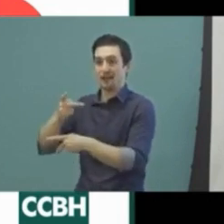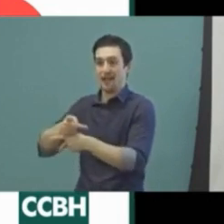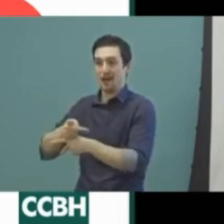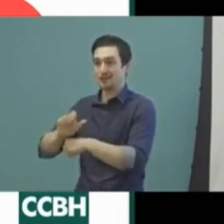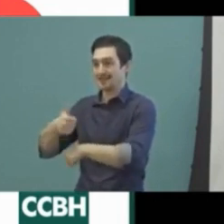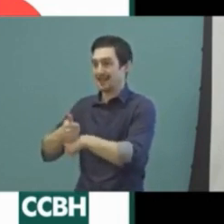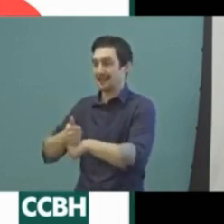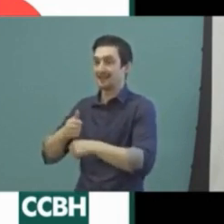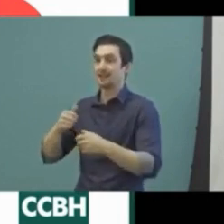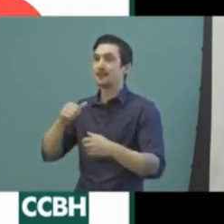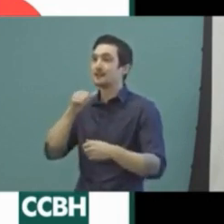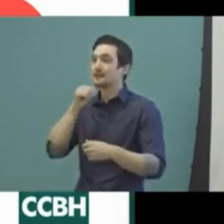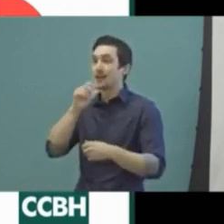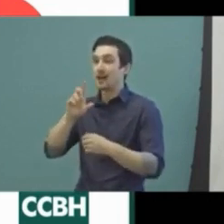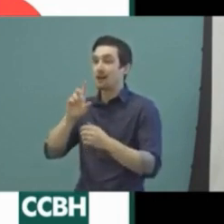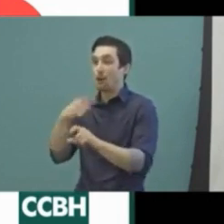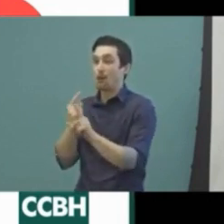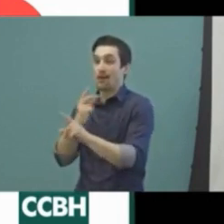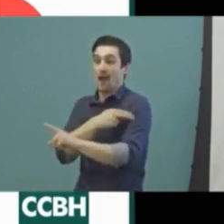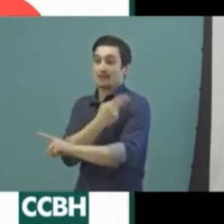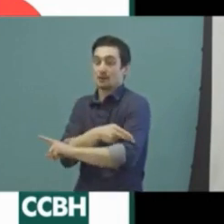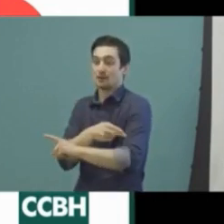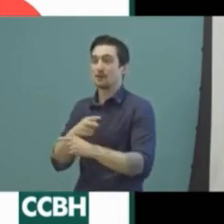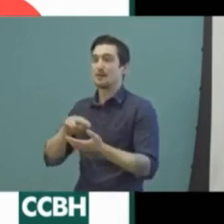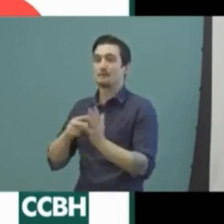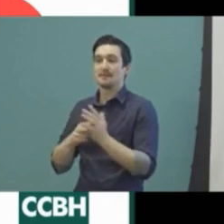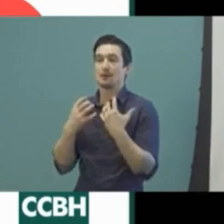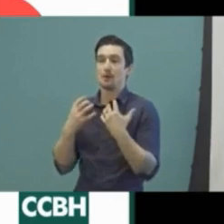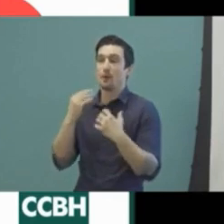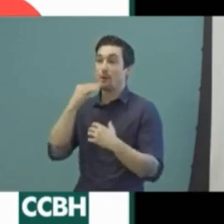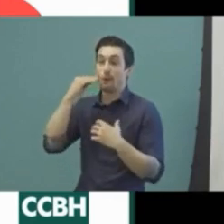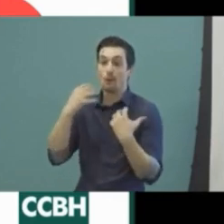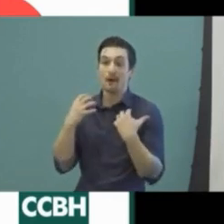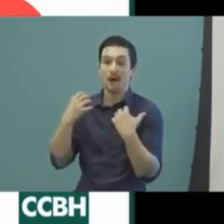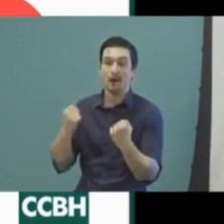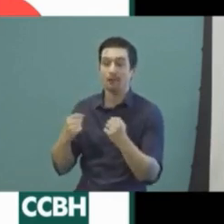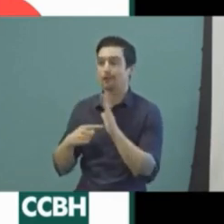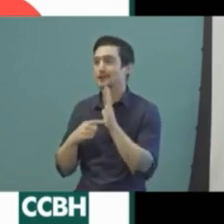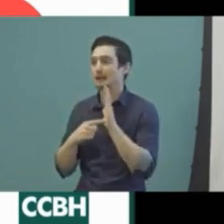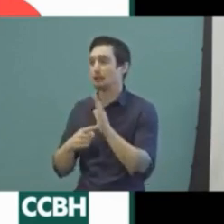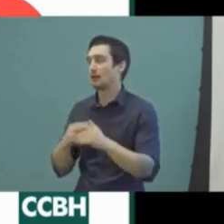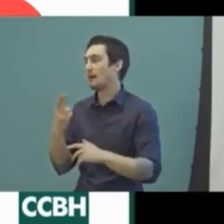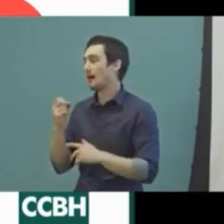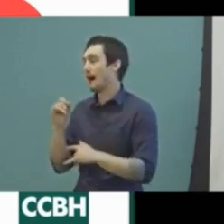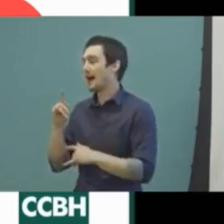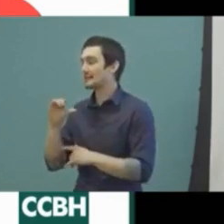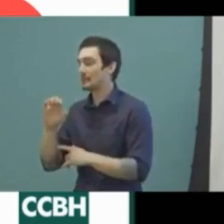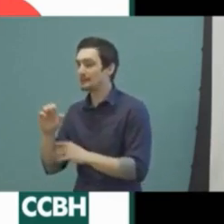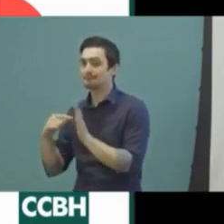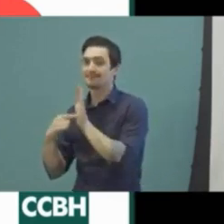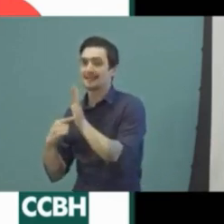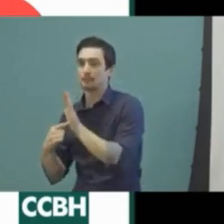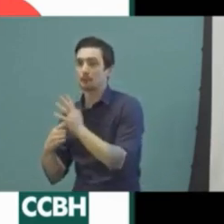outpatient, nursing home, home health, hospice, and otherwise.